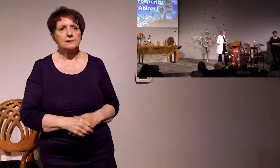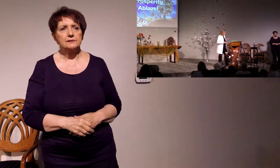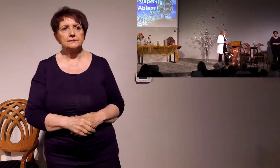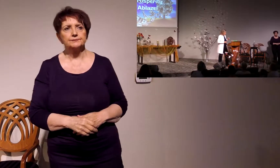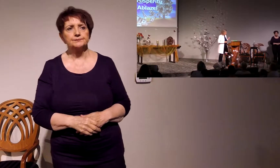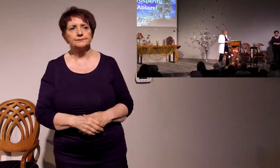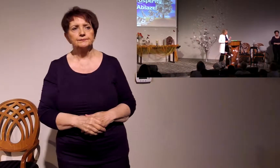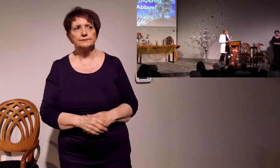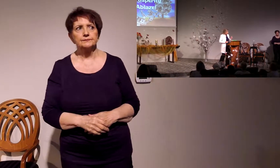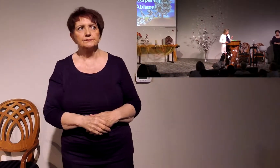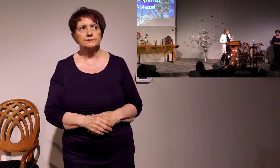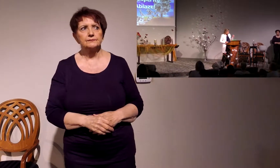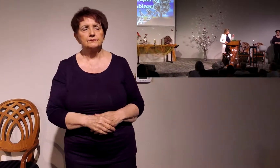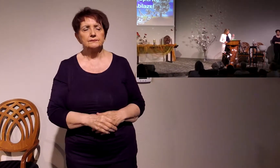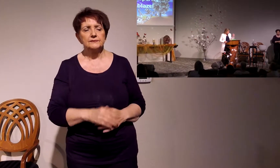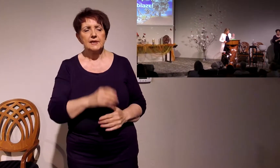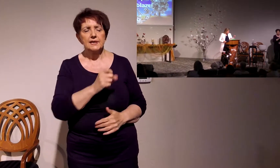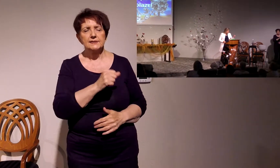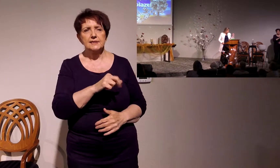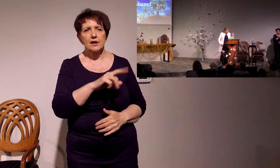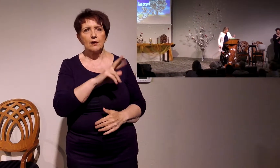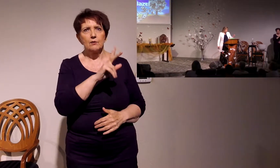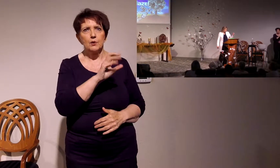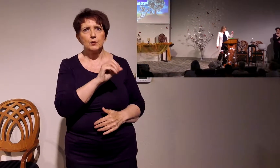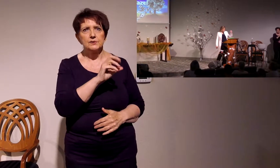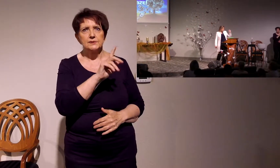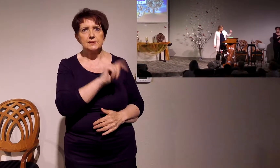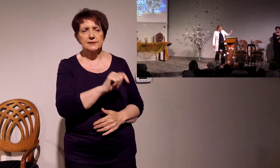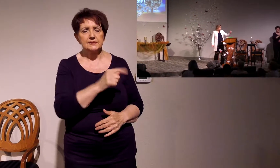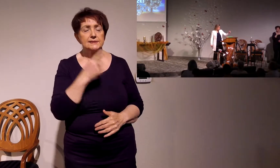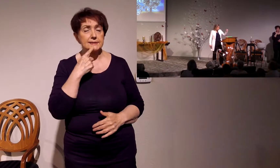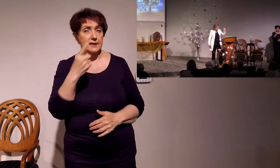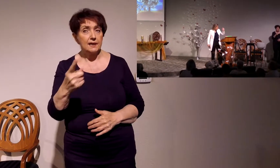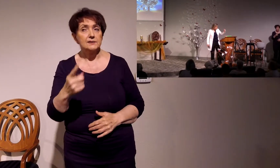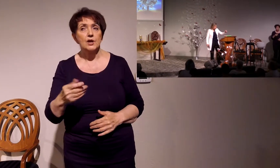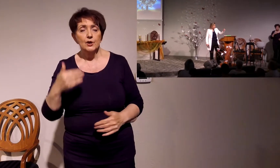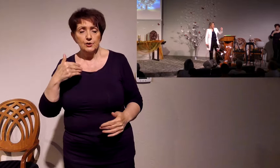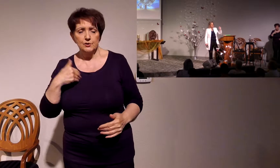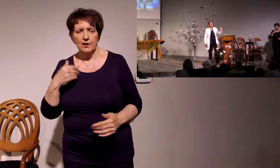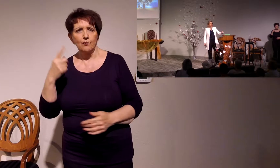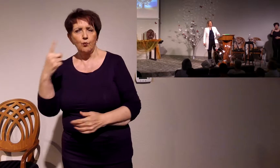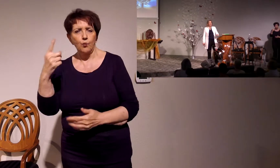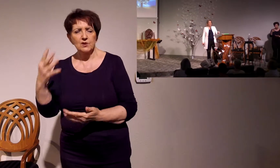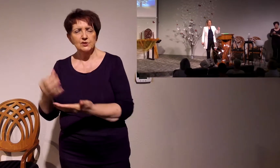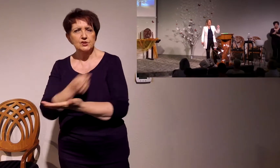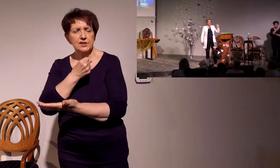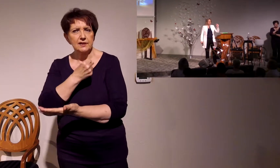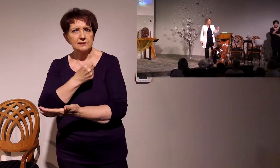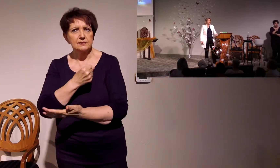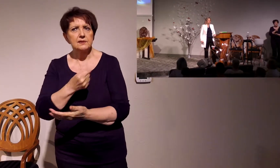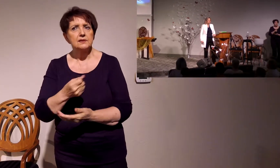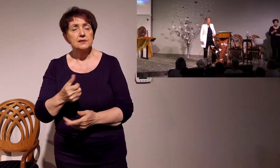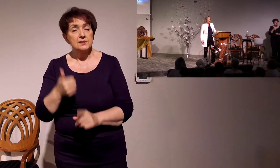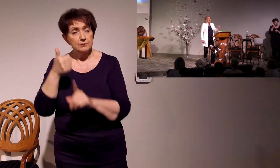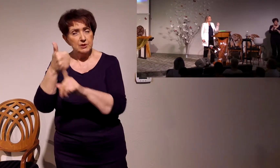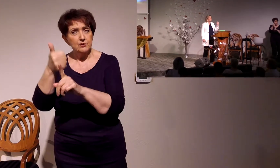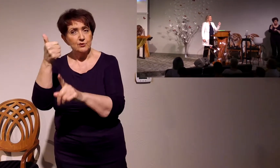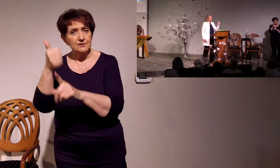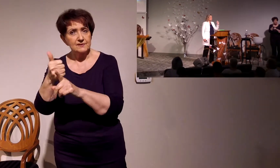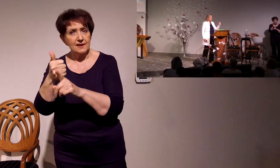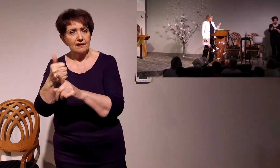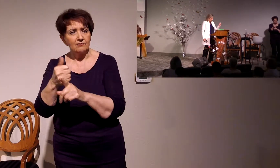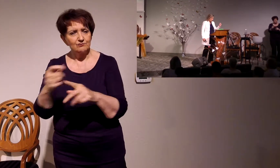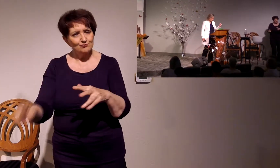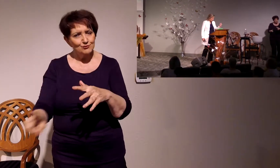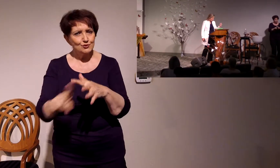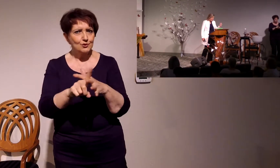Jen Sincero tells us you have one glorious and brief shot at being the you that is you on